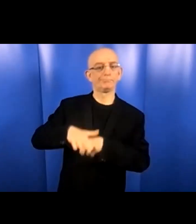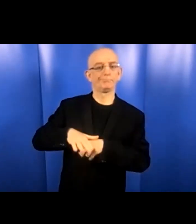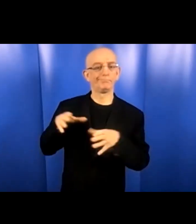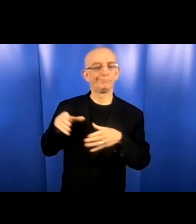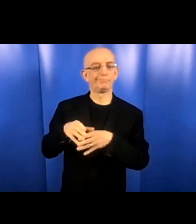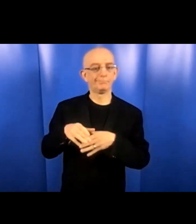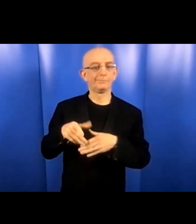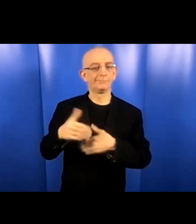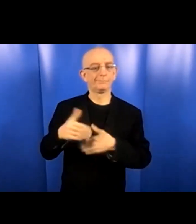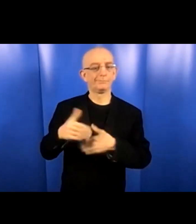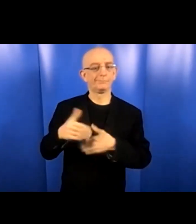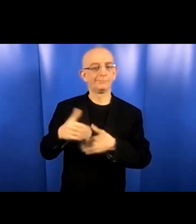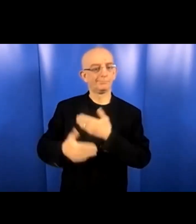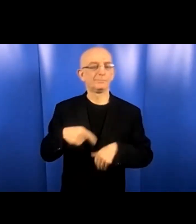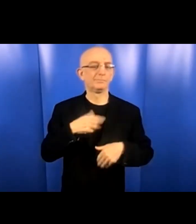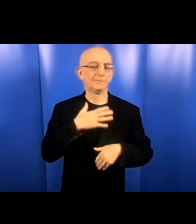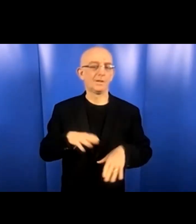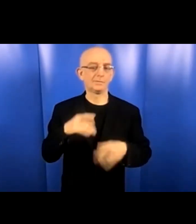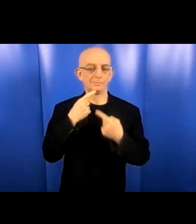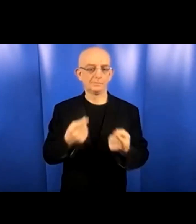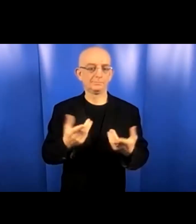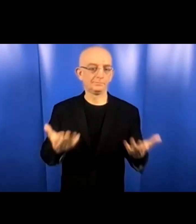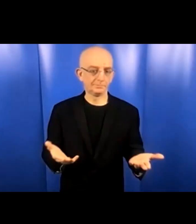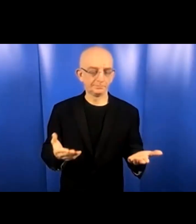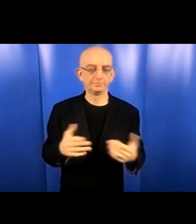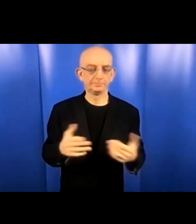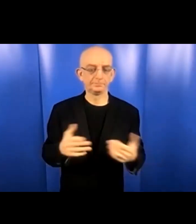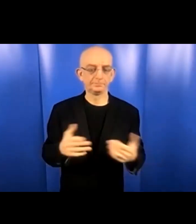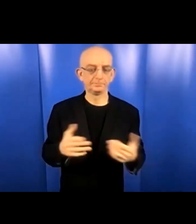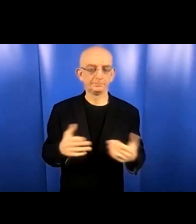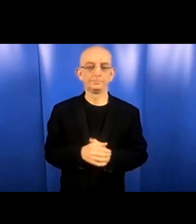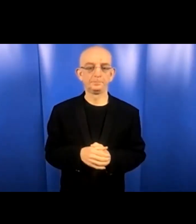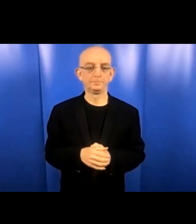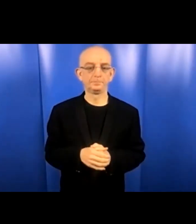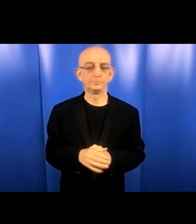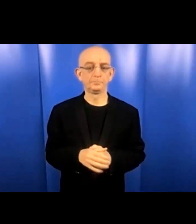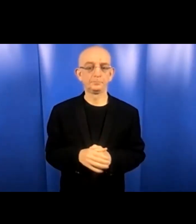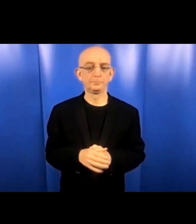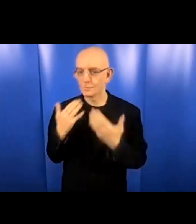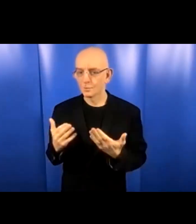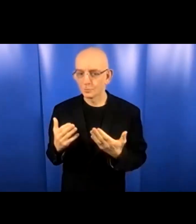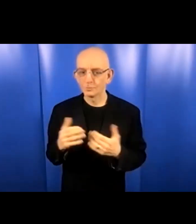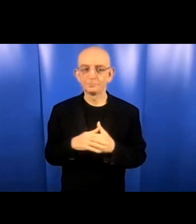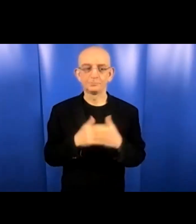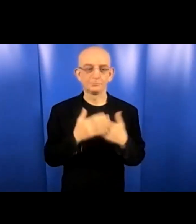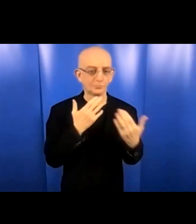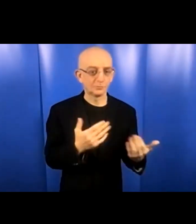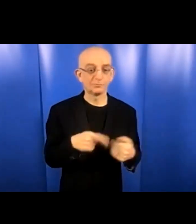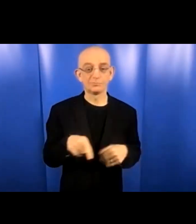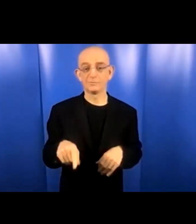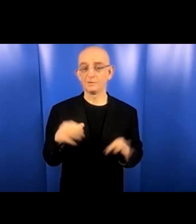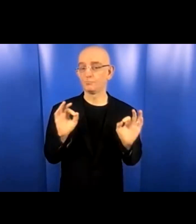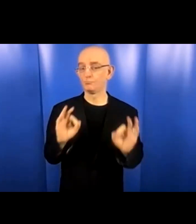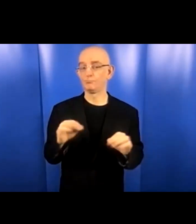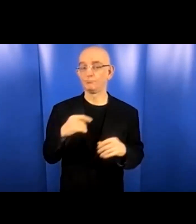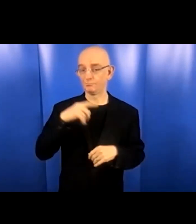That's fantastic. Thank you very much. I think that kind of brings us to the end of the questions. First of